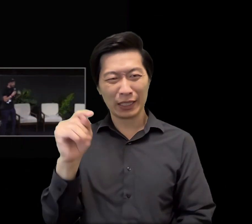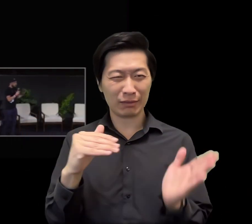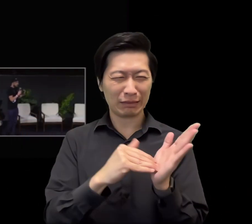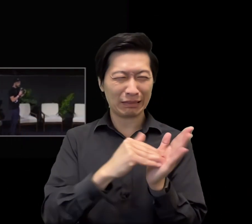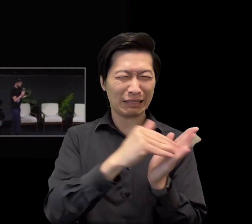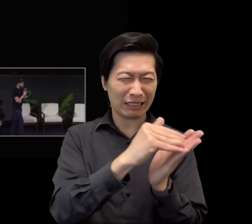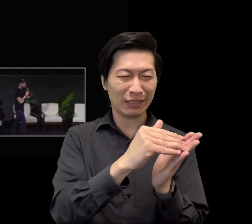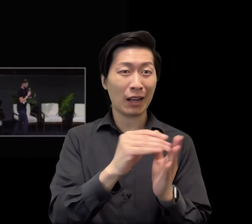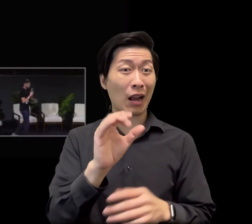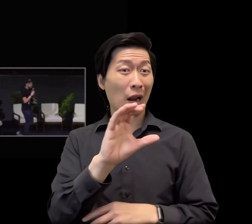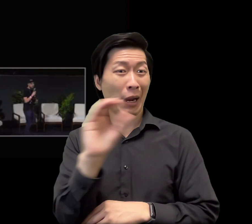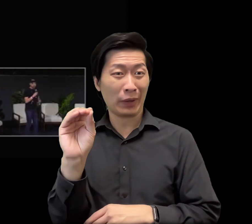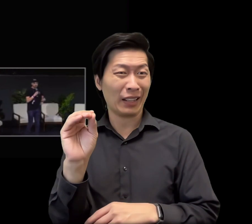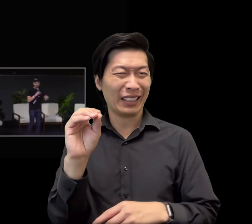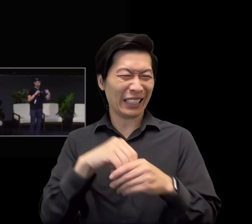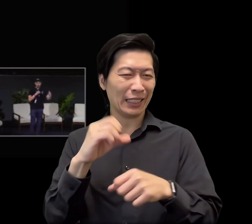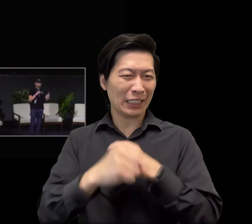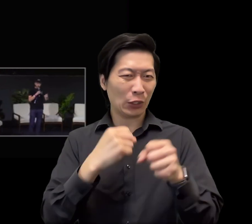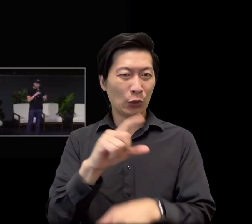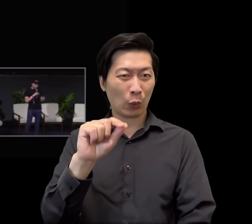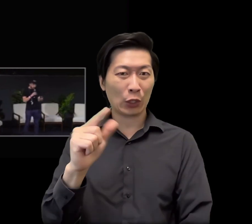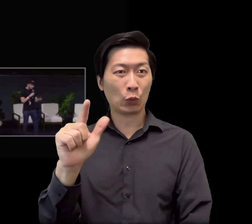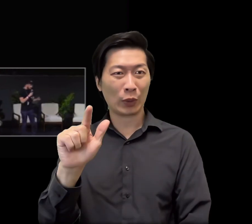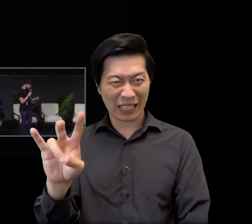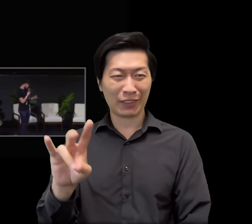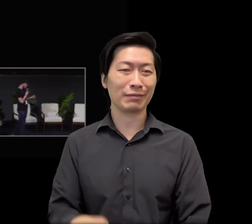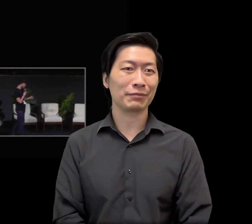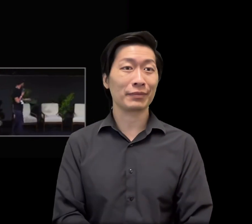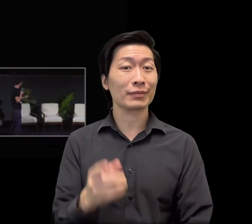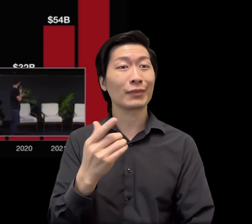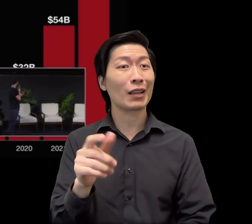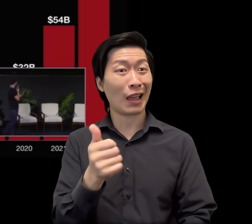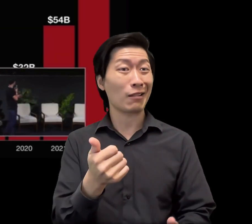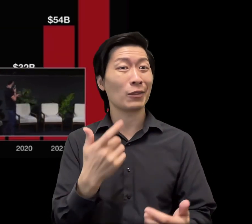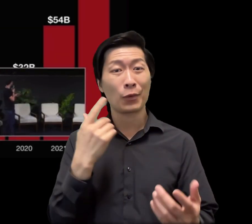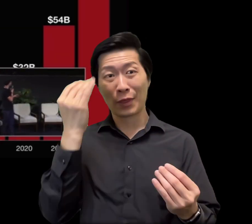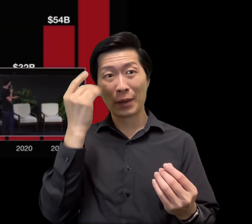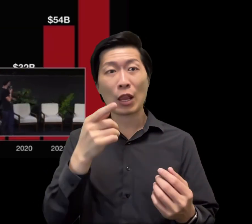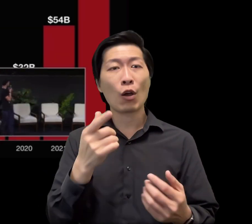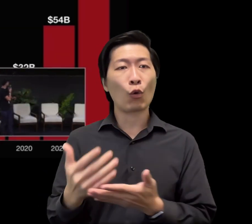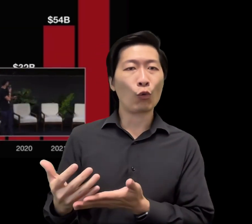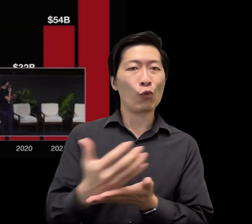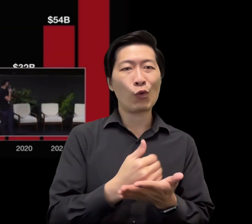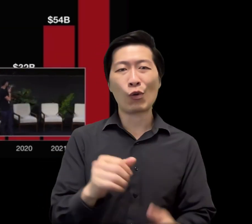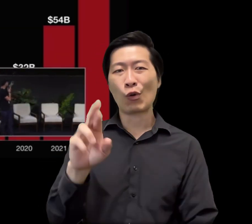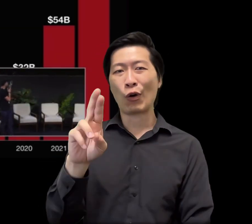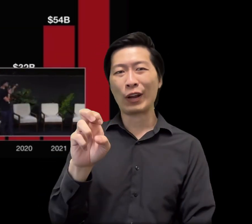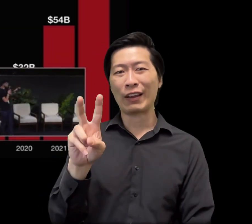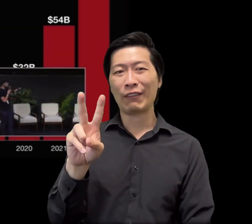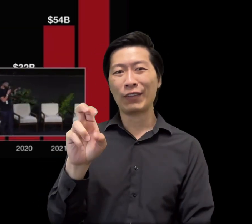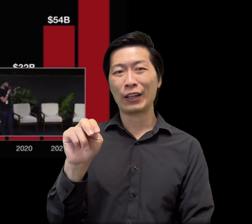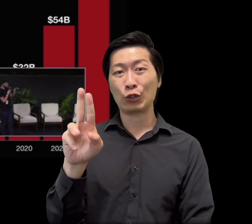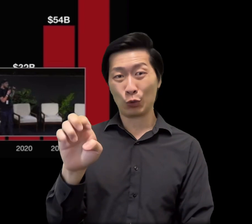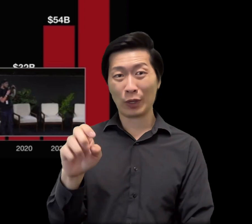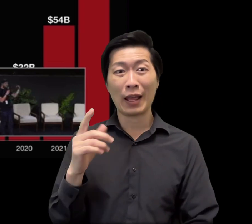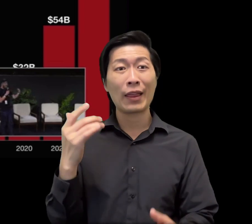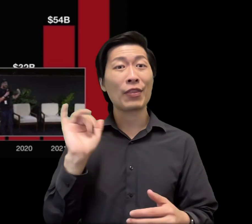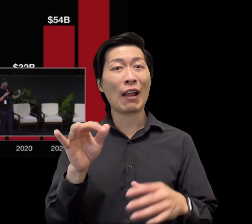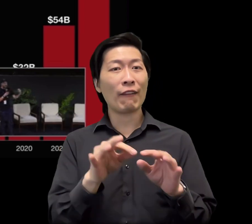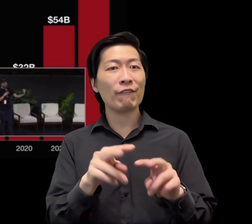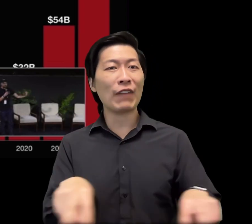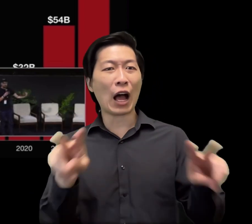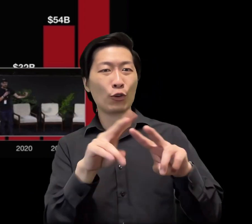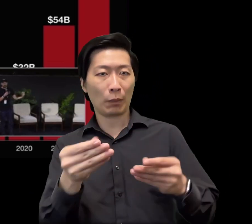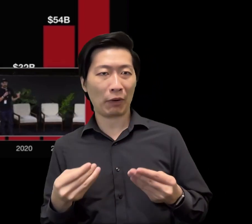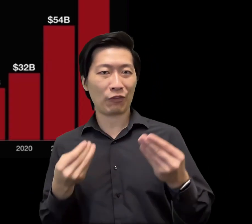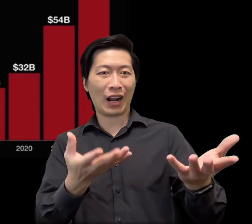2027. You're making like 20 to 30% a year. Okay, that's the great Tesla stock stuff. Another way to think about it is revenue. This is like the value